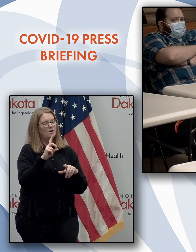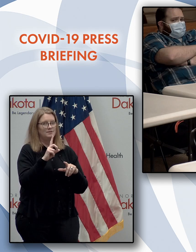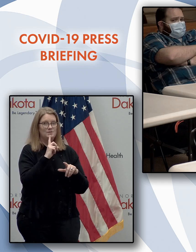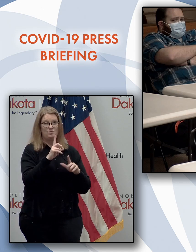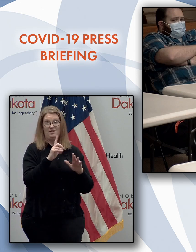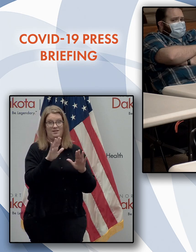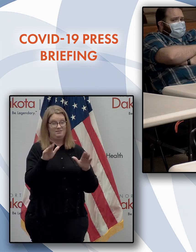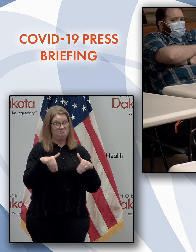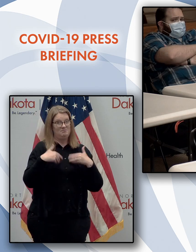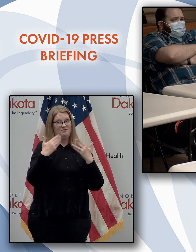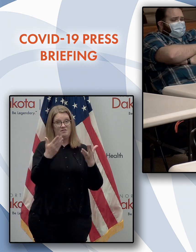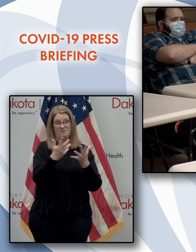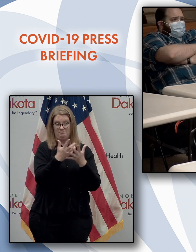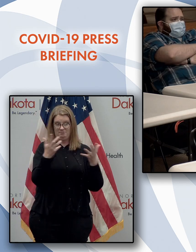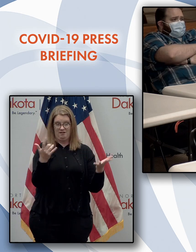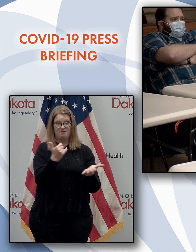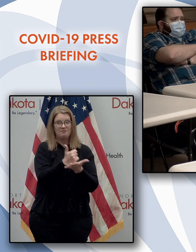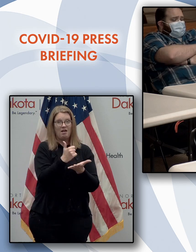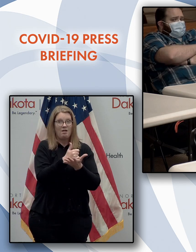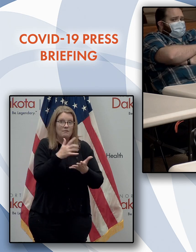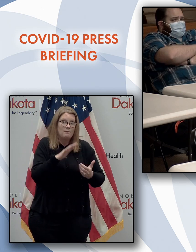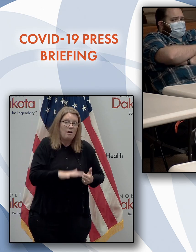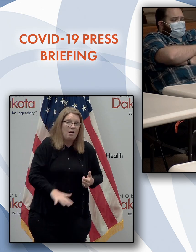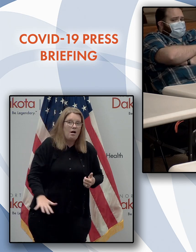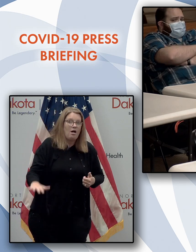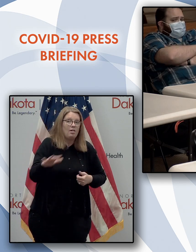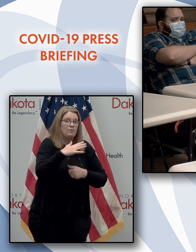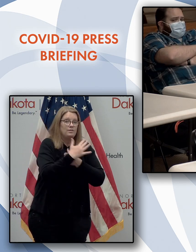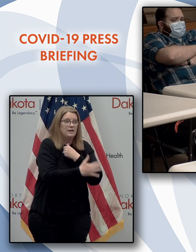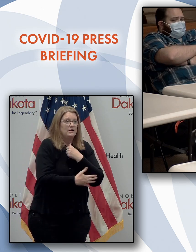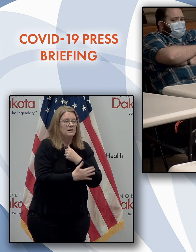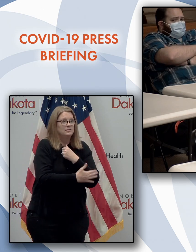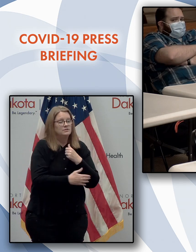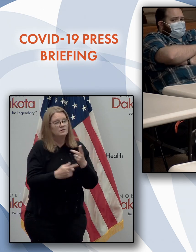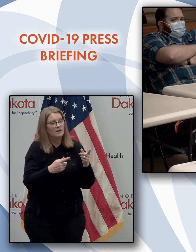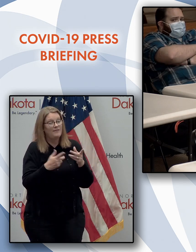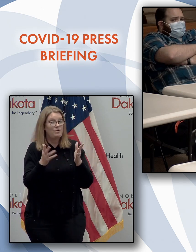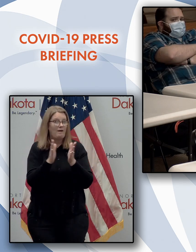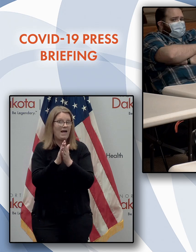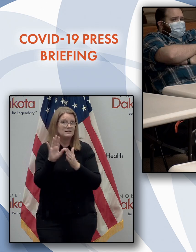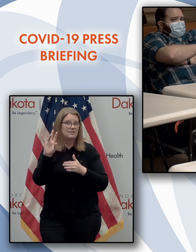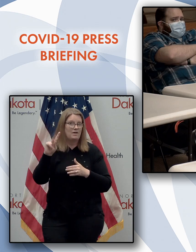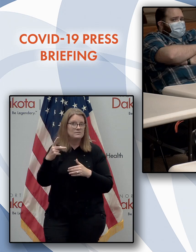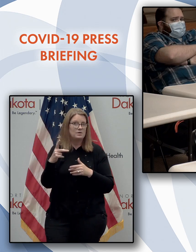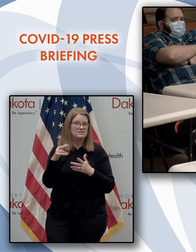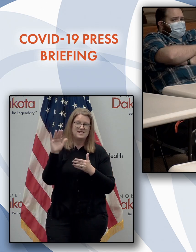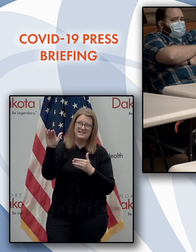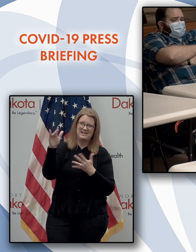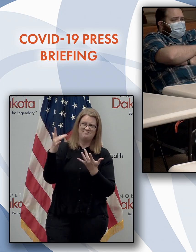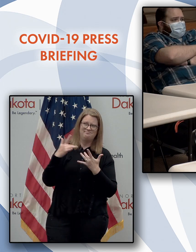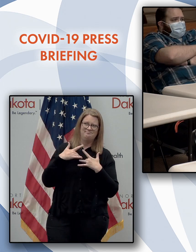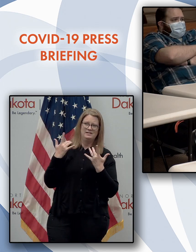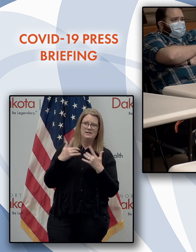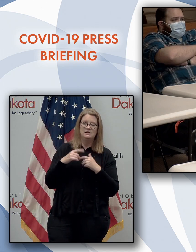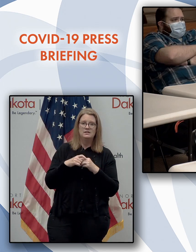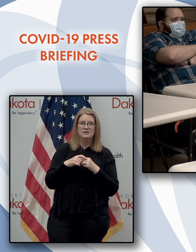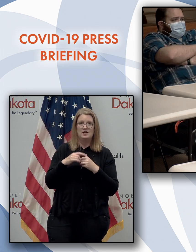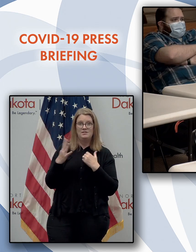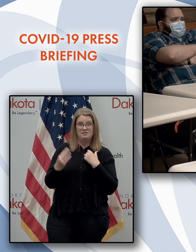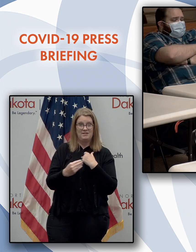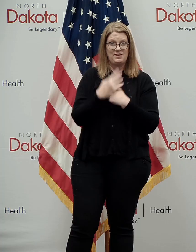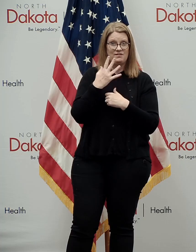sites around the country. Wondering if you've talked to the Vice President about it in your phone call and how you see this affecting North Dakota testing